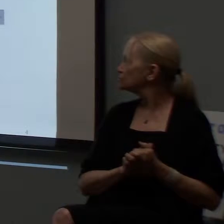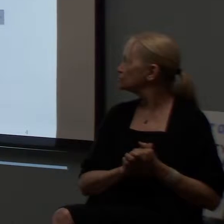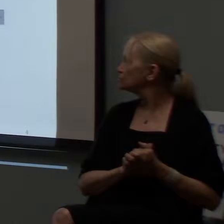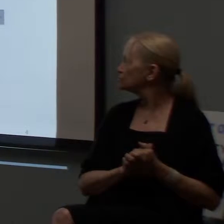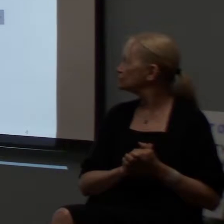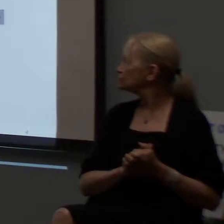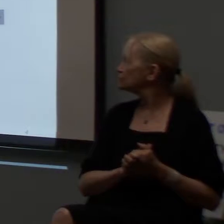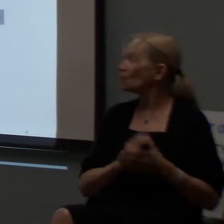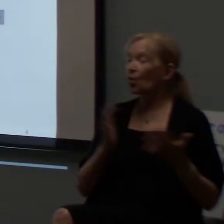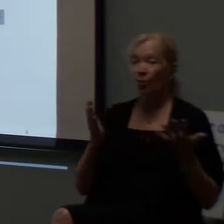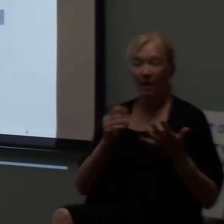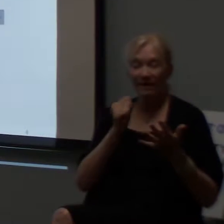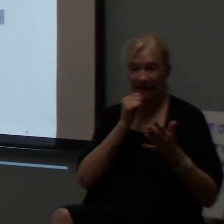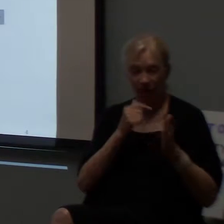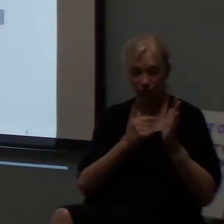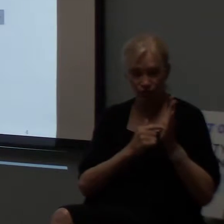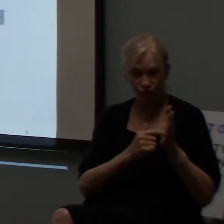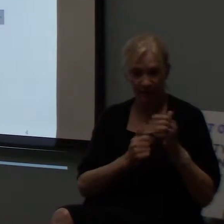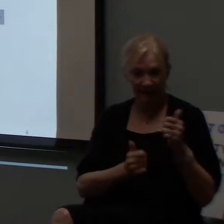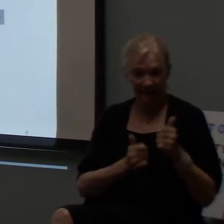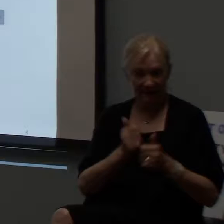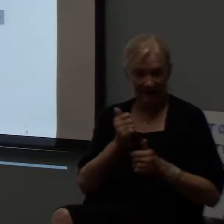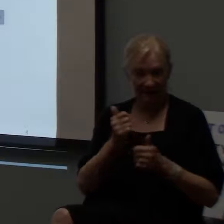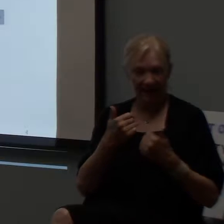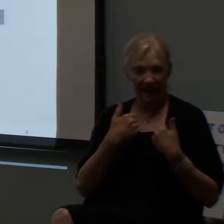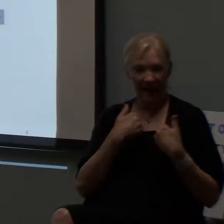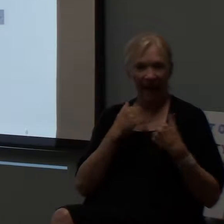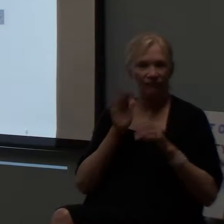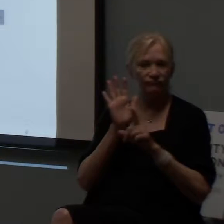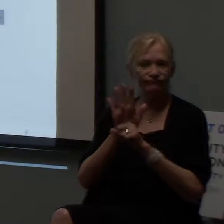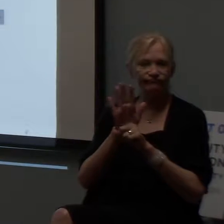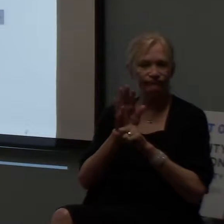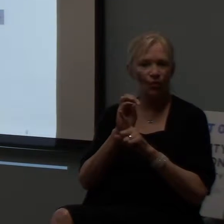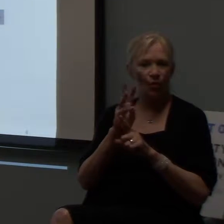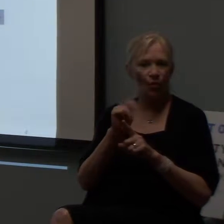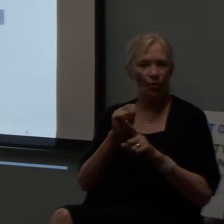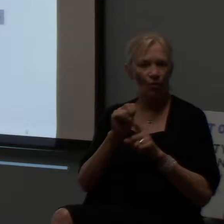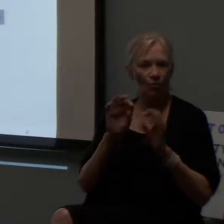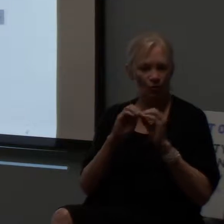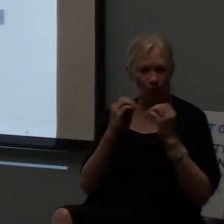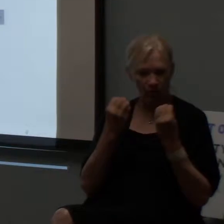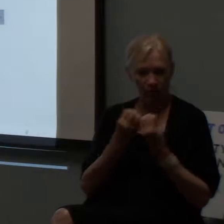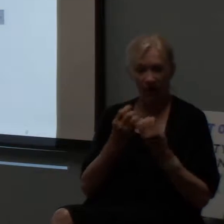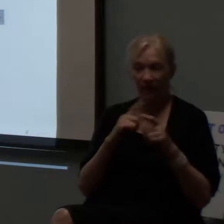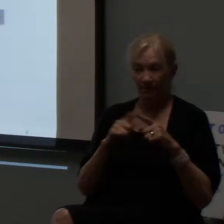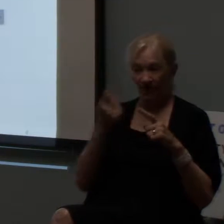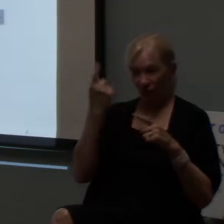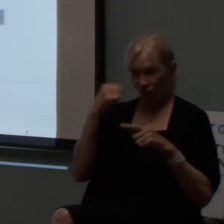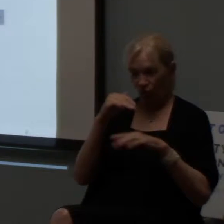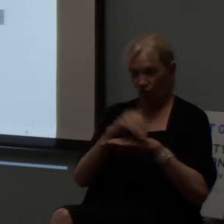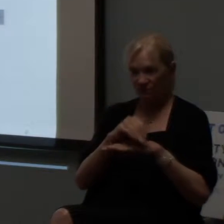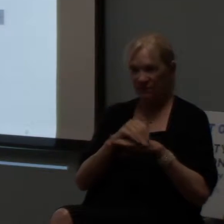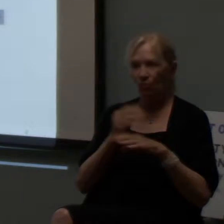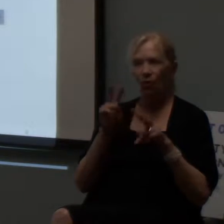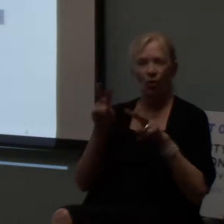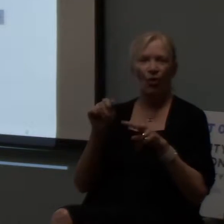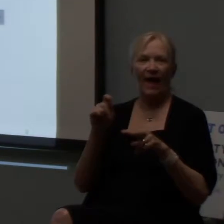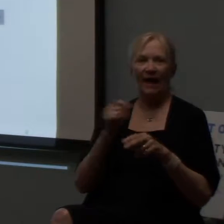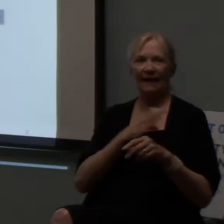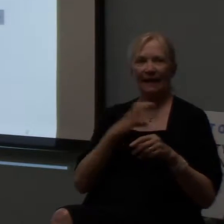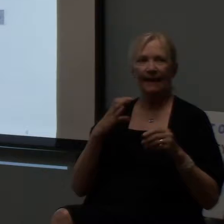What's not shown on here is each of these elected officials have their own organizations under them, but for the purposes of tonight, we just want to look at the